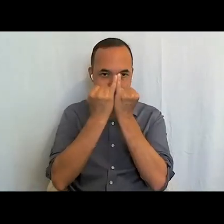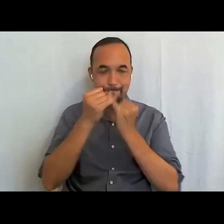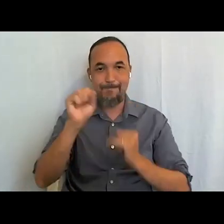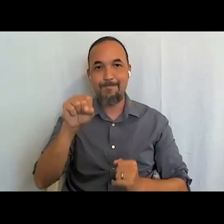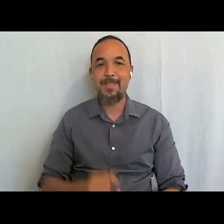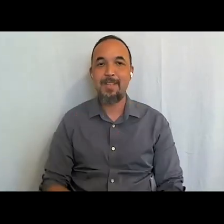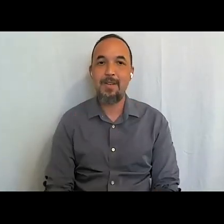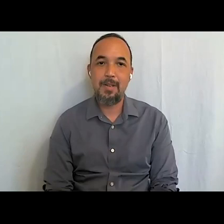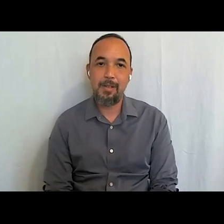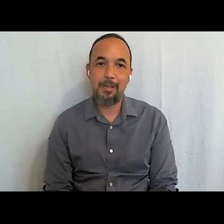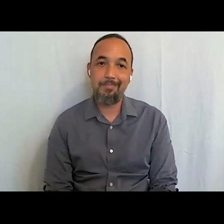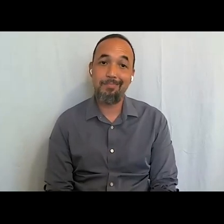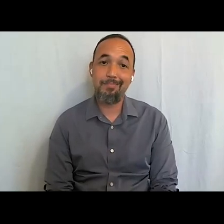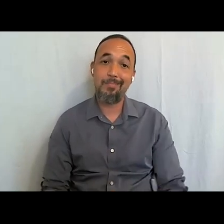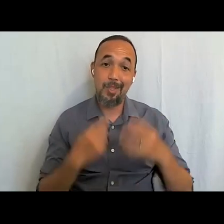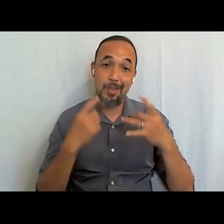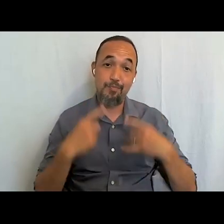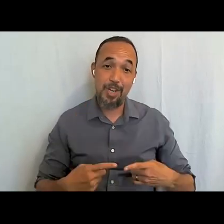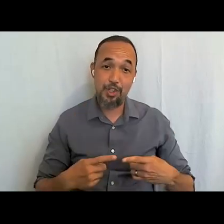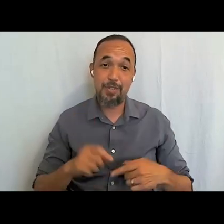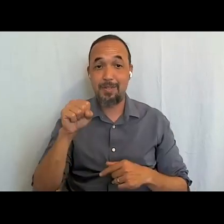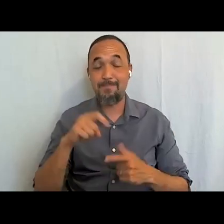Depression's work. Work.